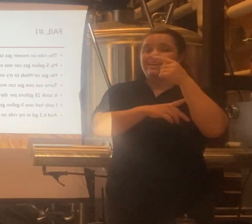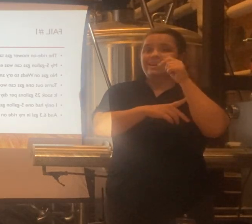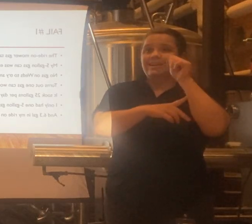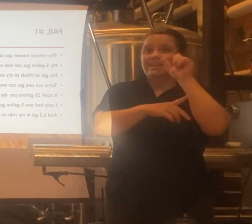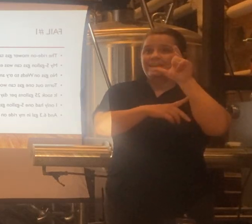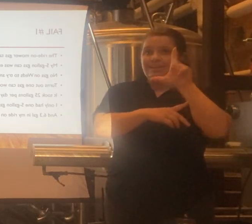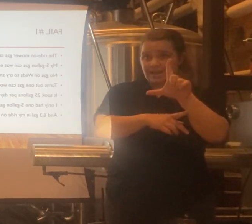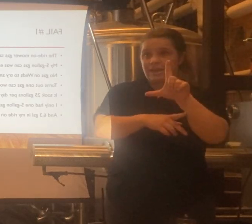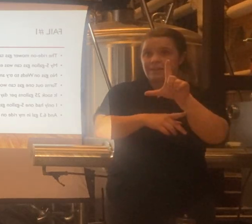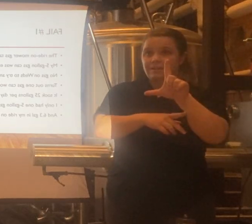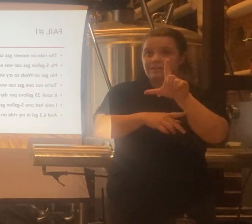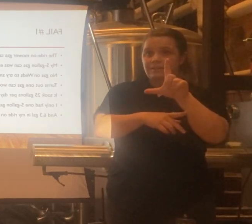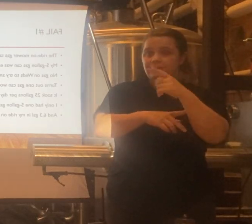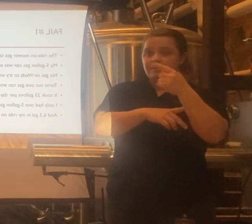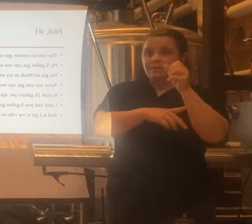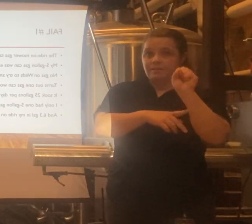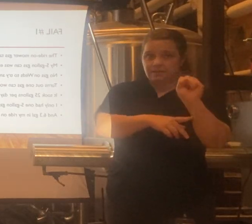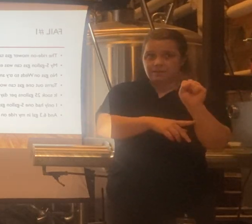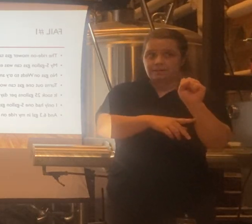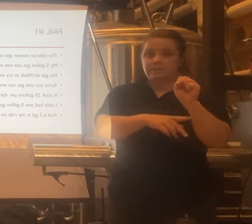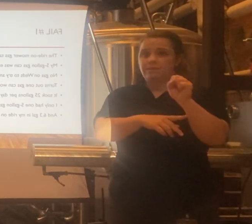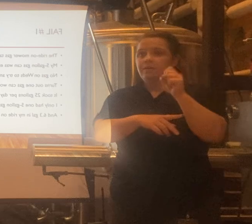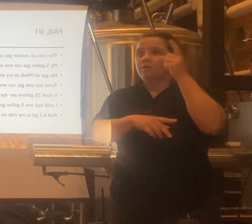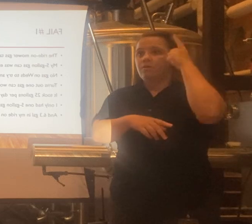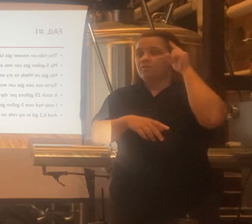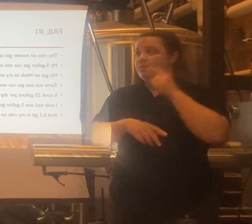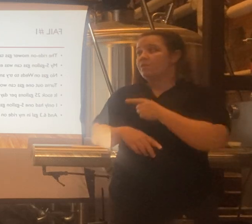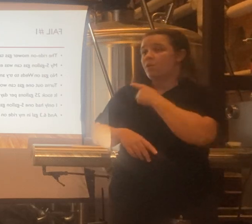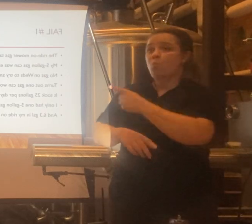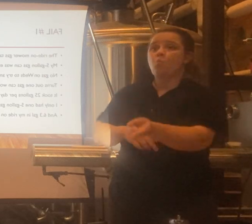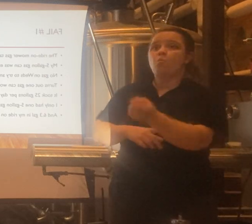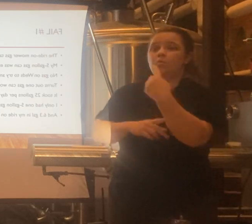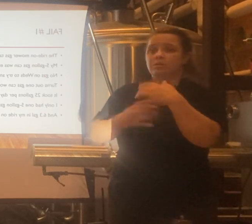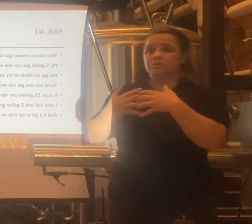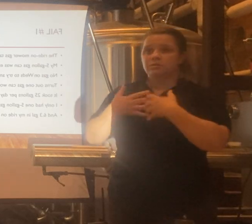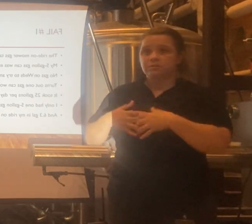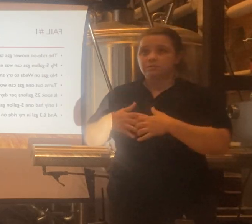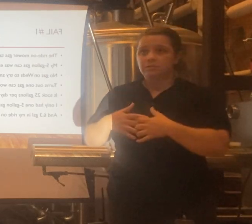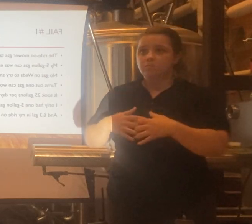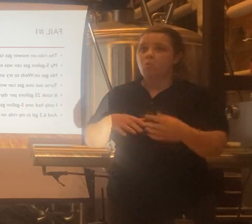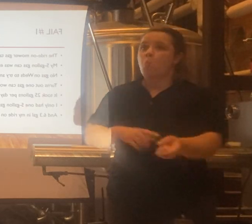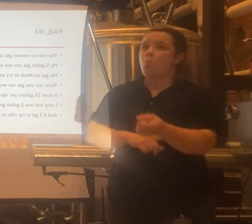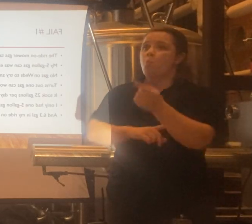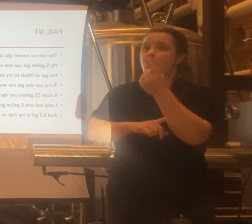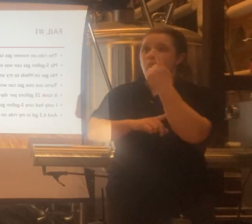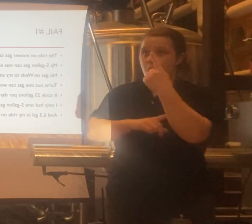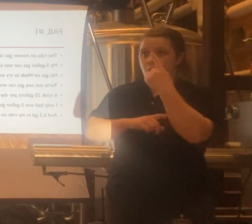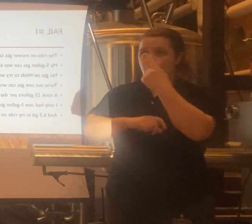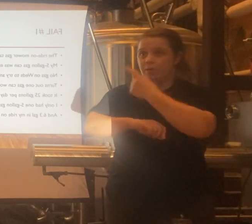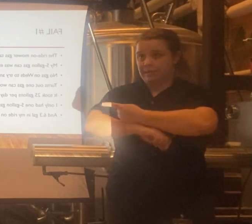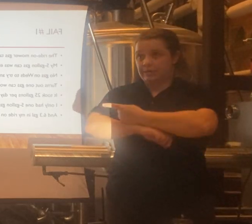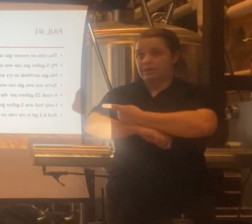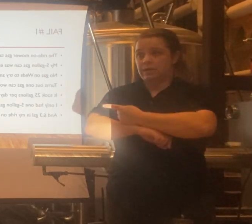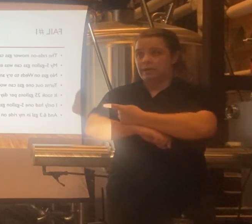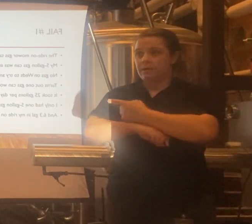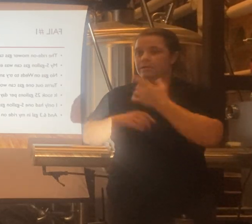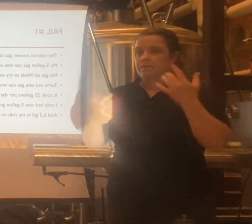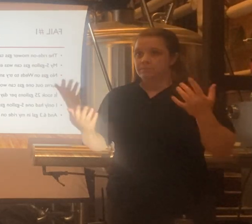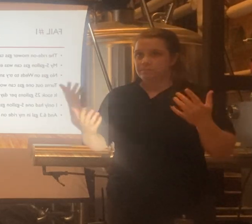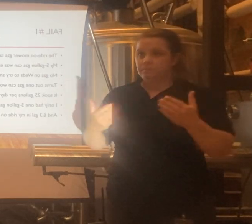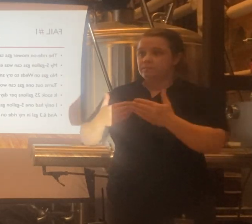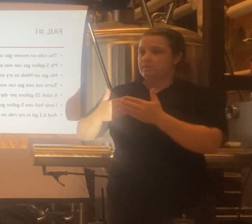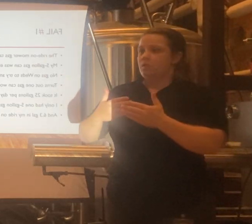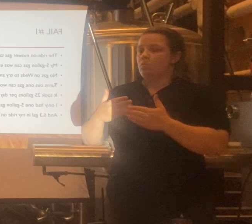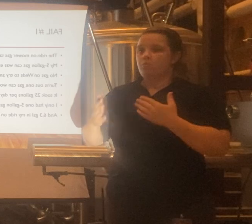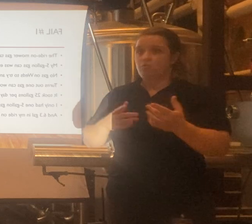generator for 1 day. And that was pretty much without air conditioning. So whatever you do with your home, consider the fact that you're